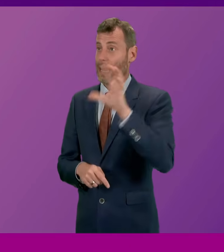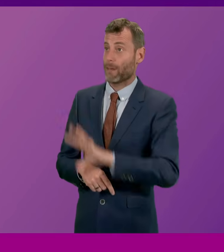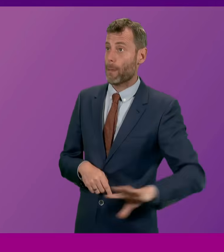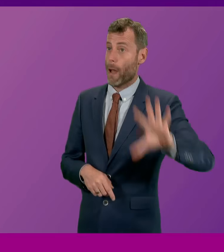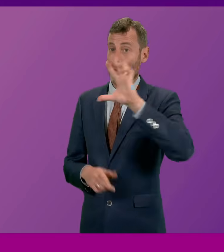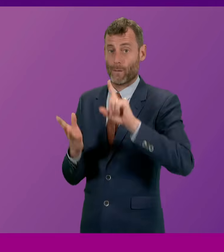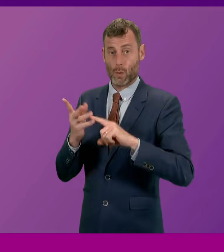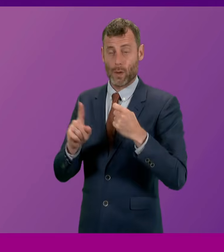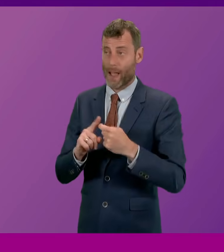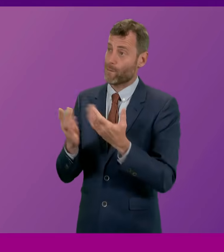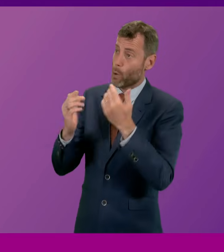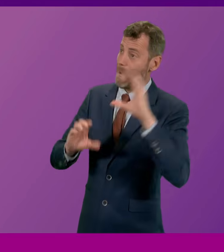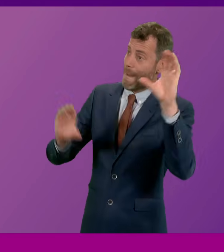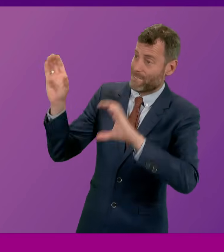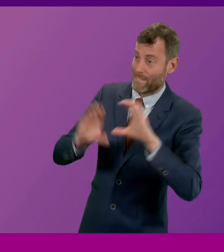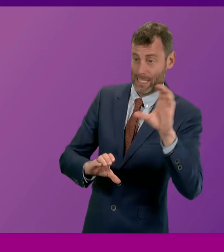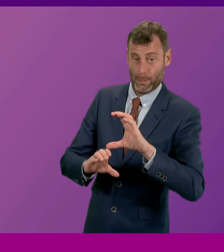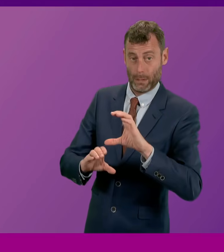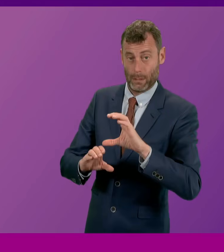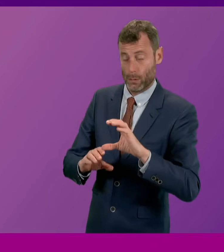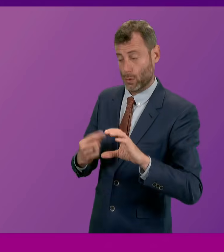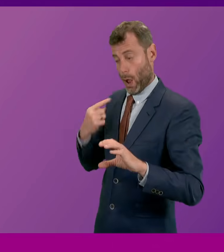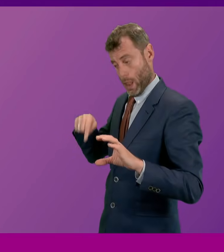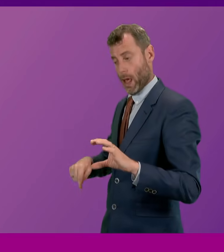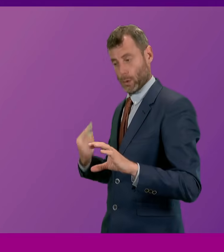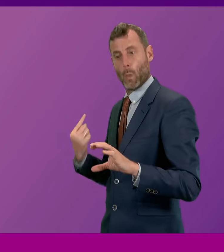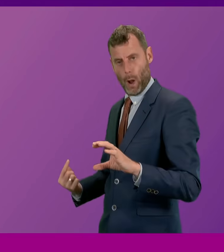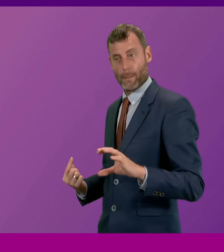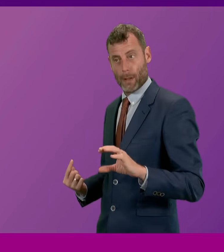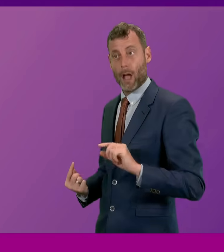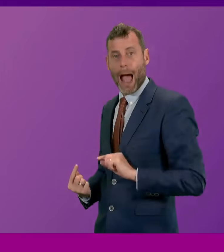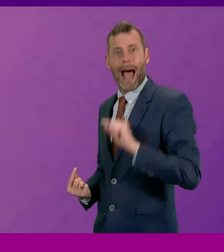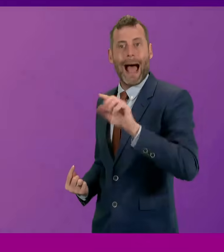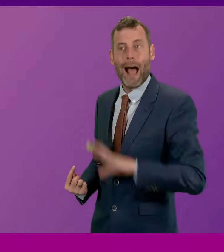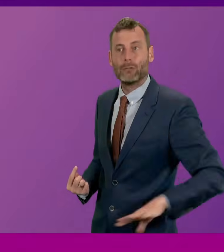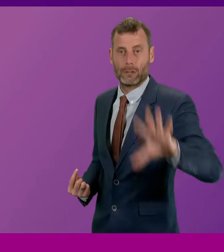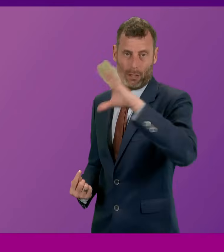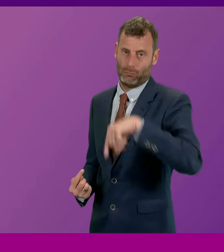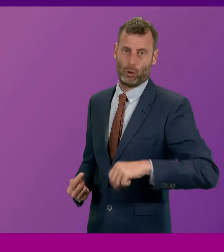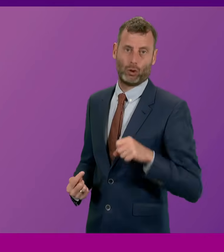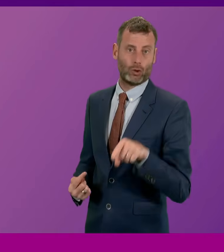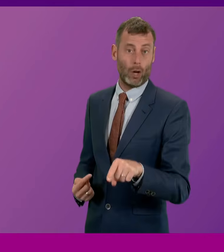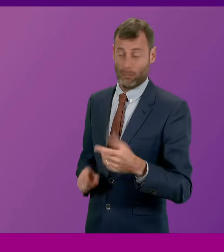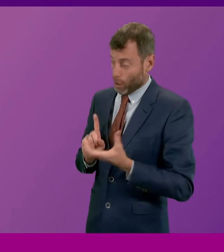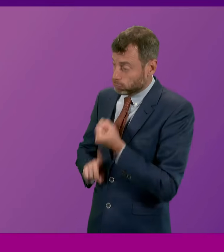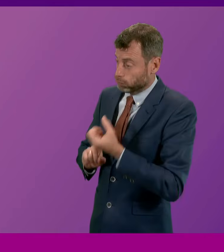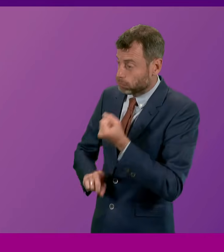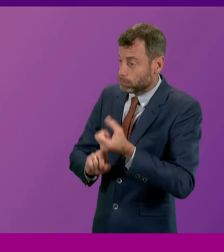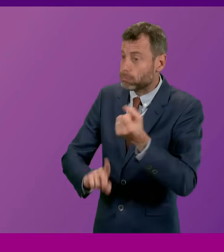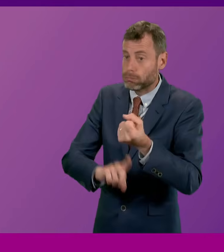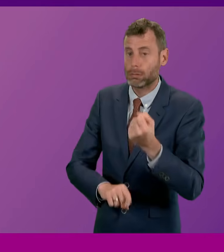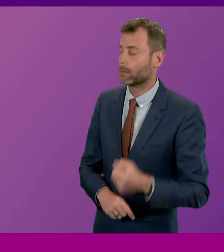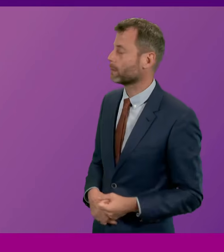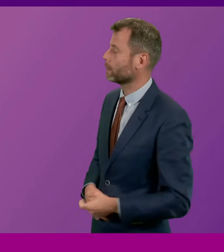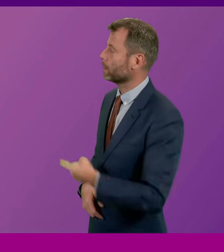for inward investment outside of London, is a testament to the efforts of this government. Alexander Stewart. Thank you, Presiding